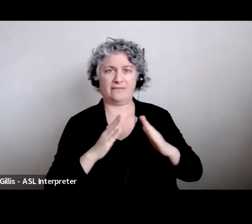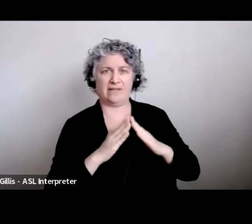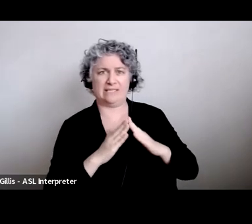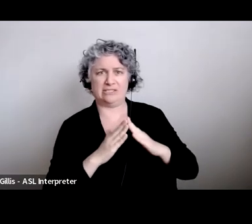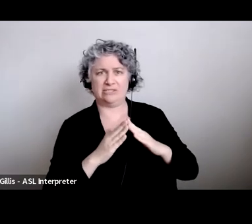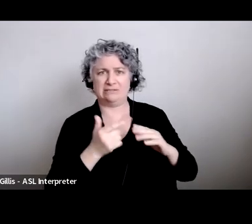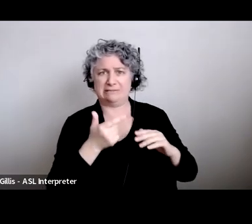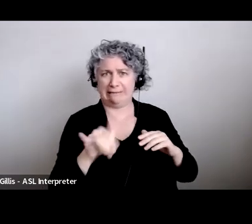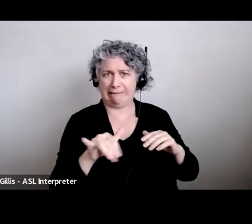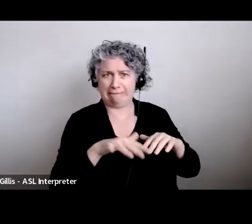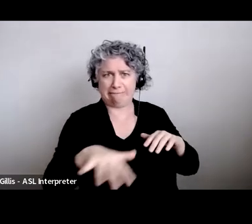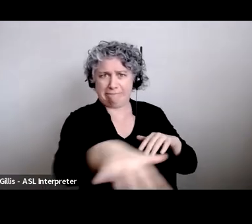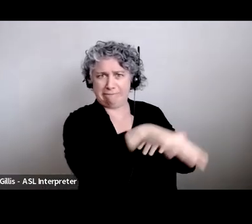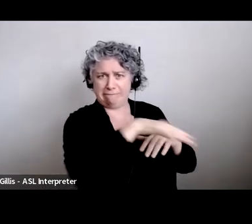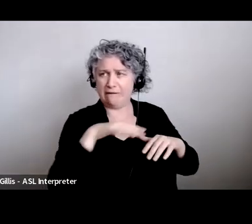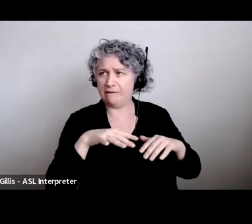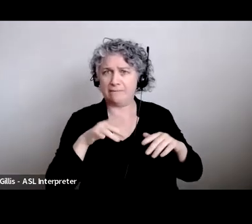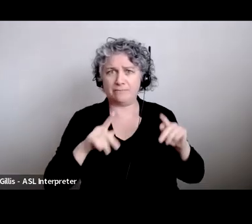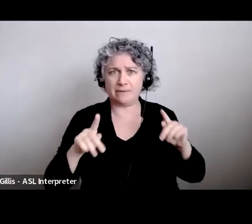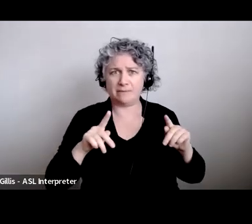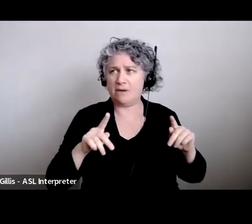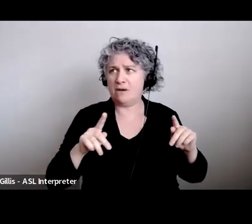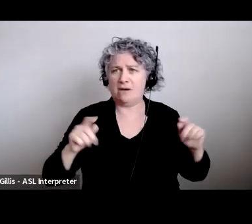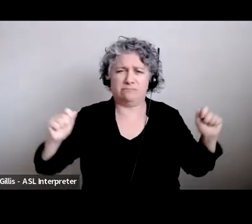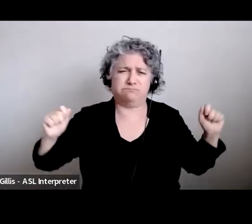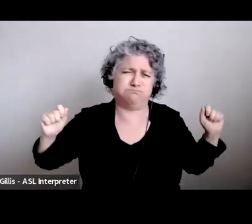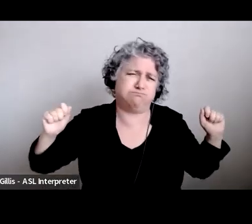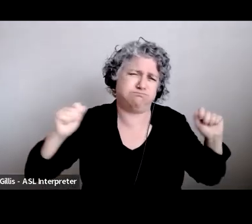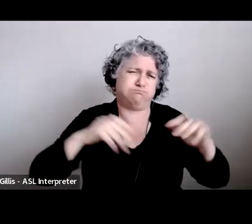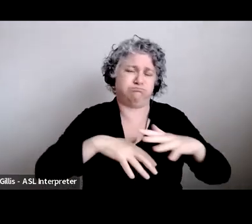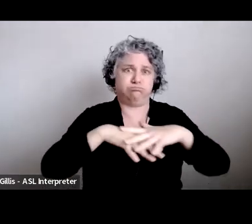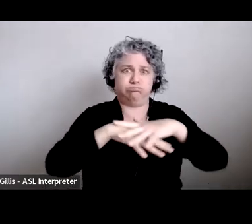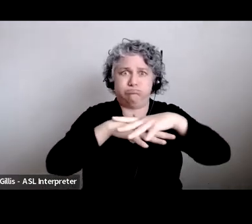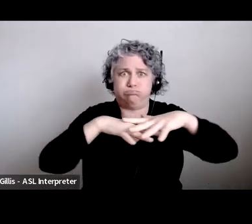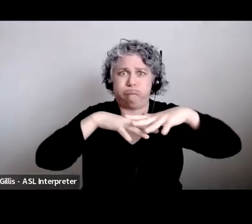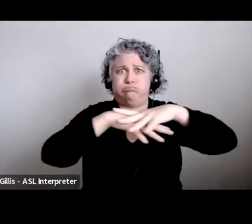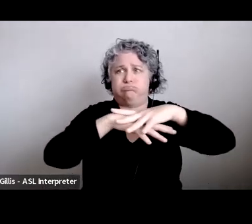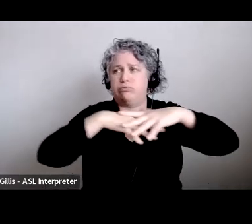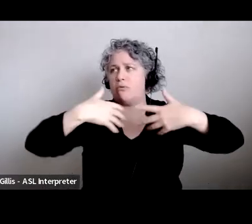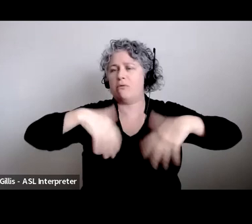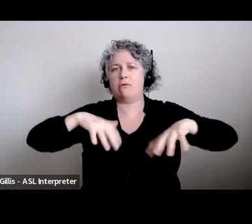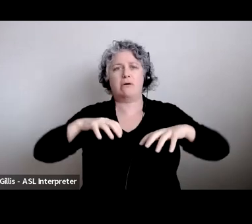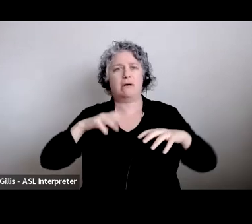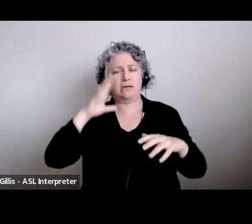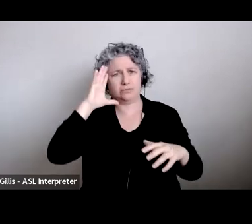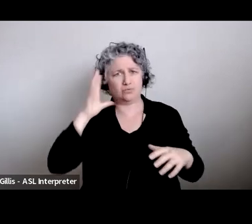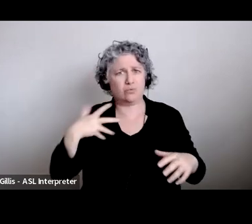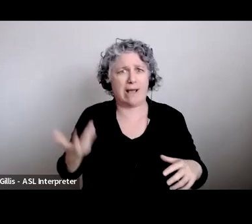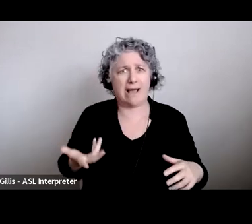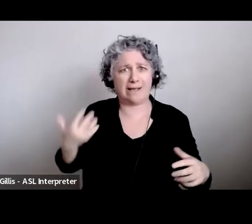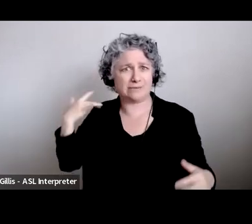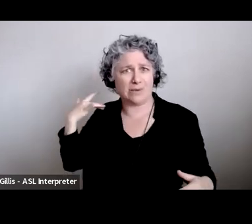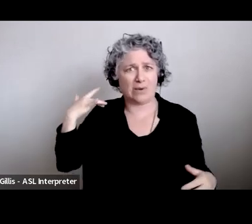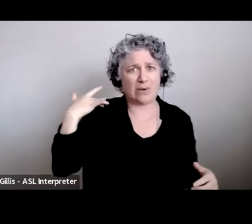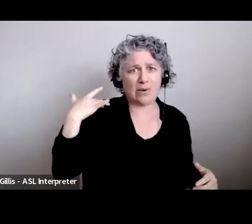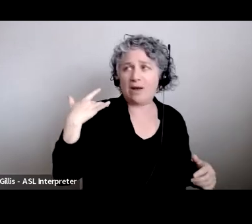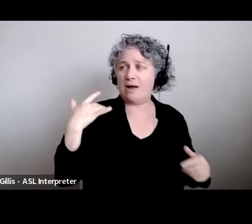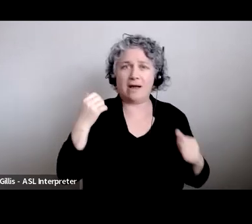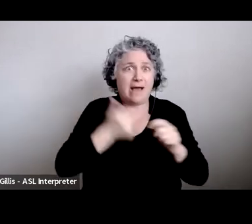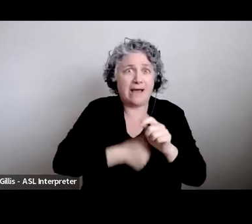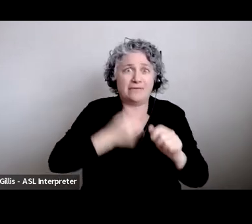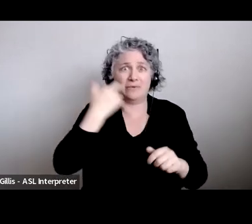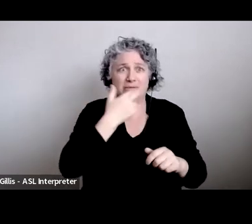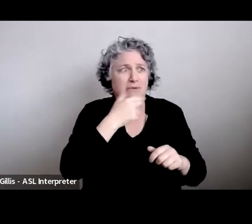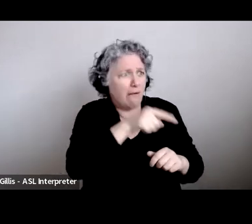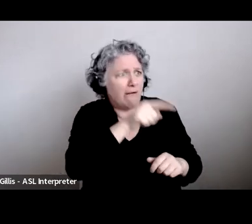were really eager to get out and have fun. And I've never seen so many drag shows. Every restaurant, there was a drag show going on.